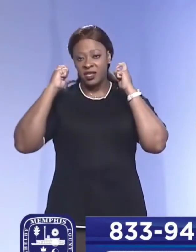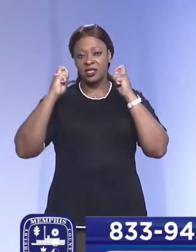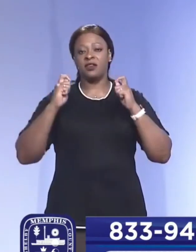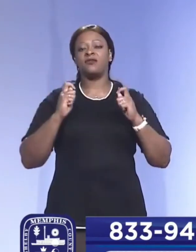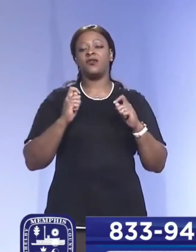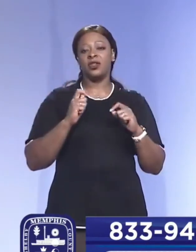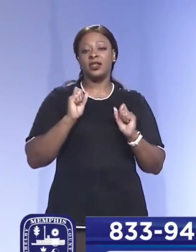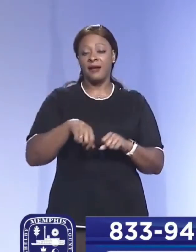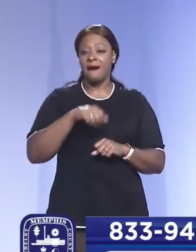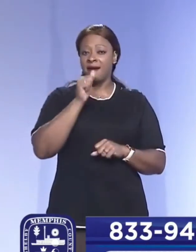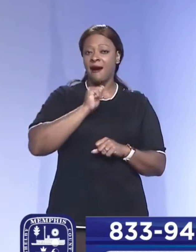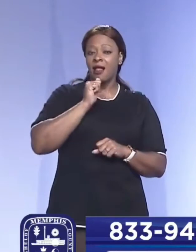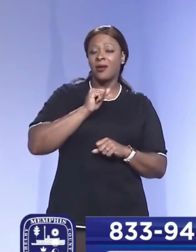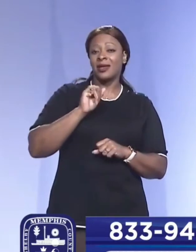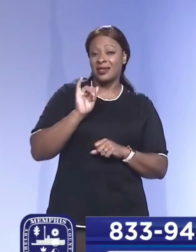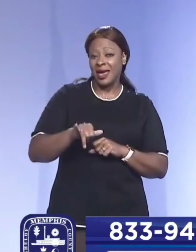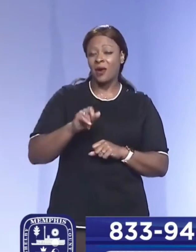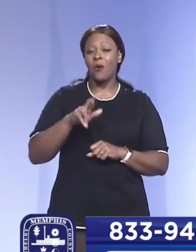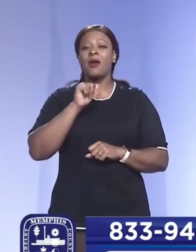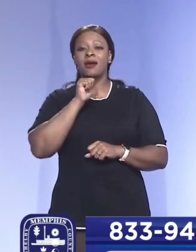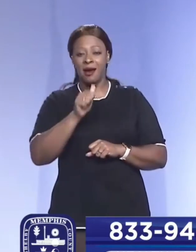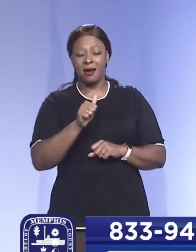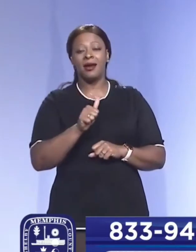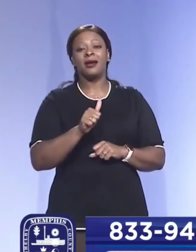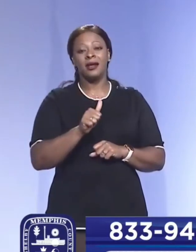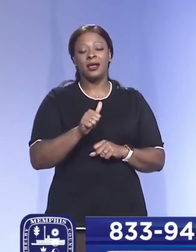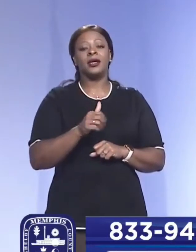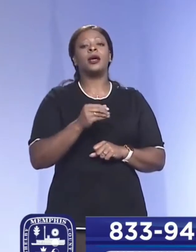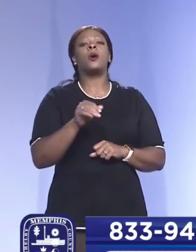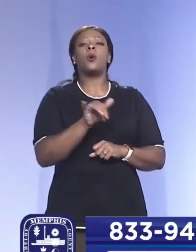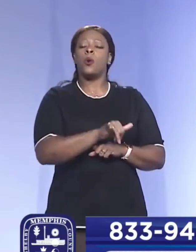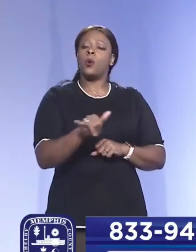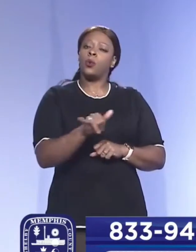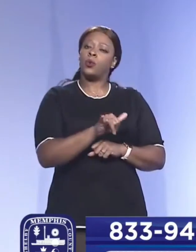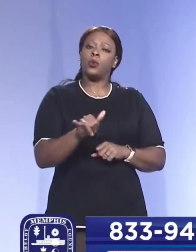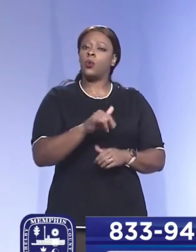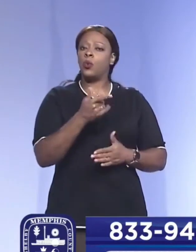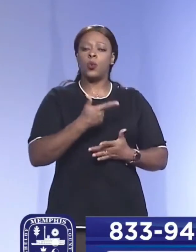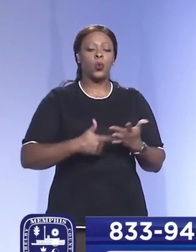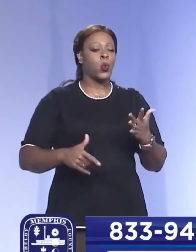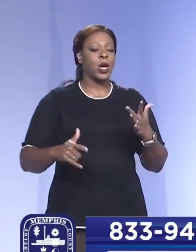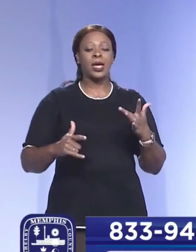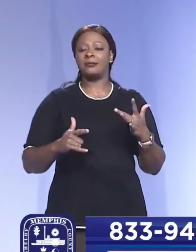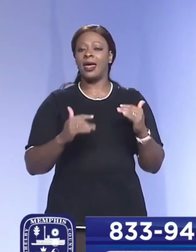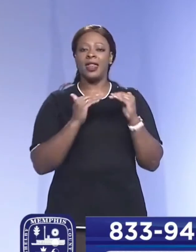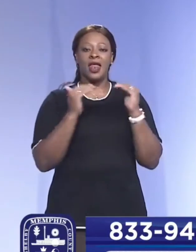can tolerate it or not, and the mask, and also to what degree